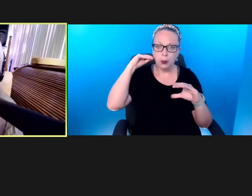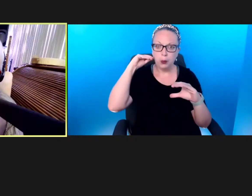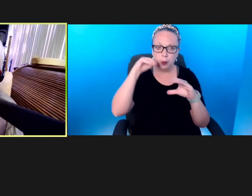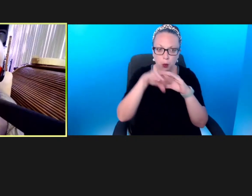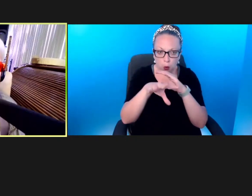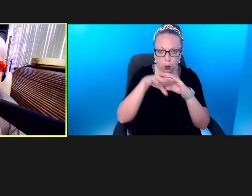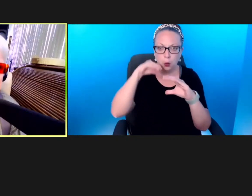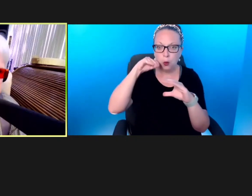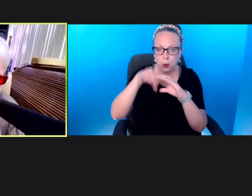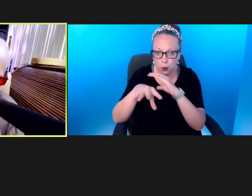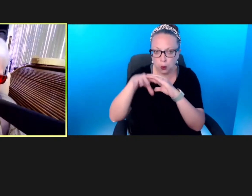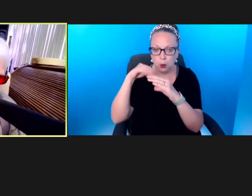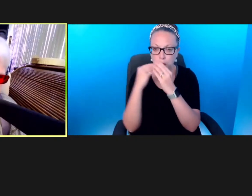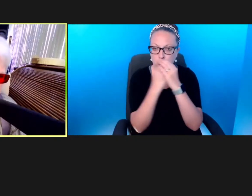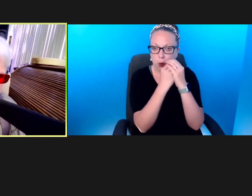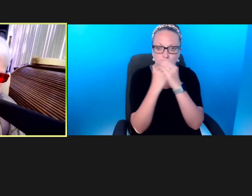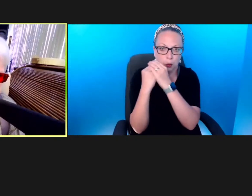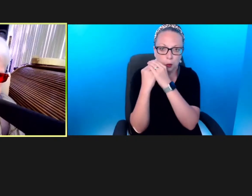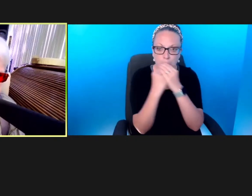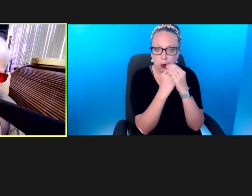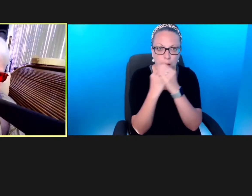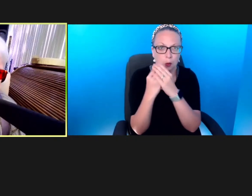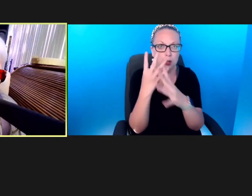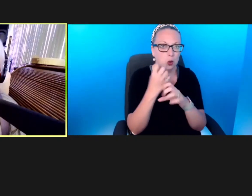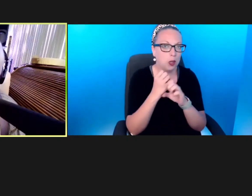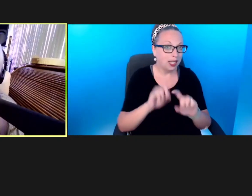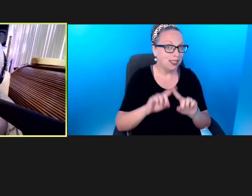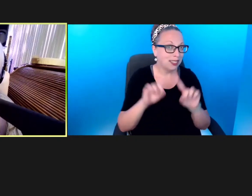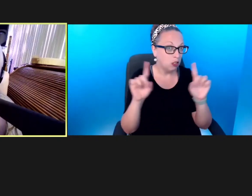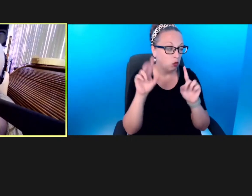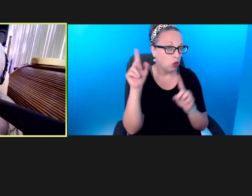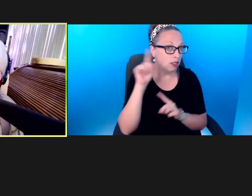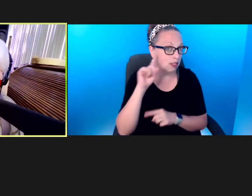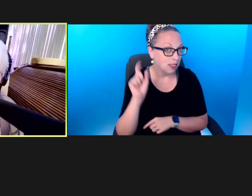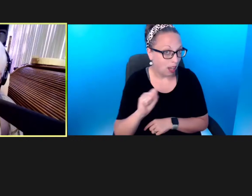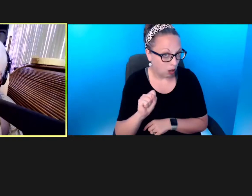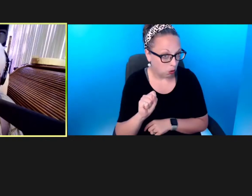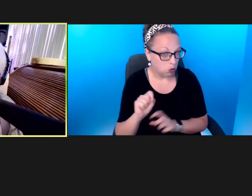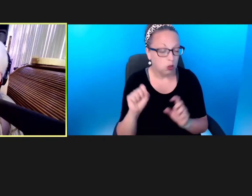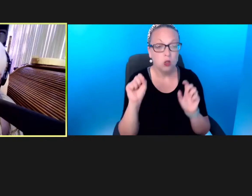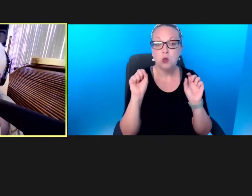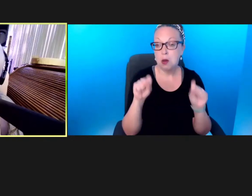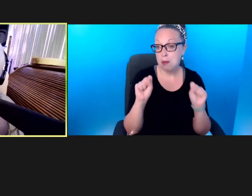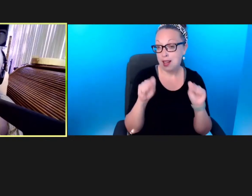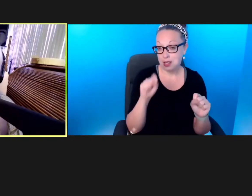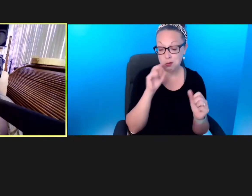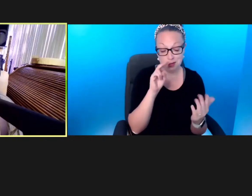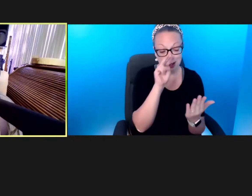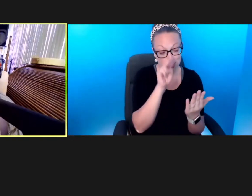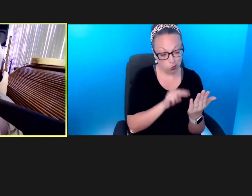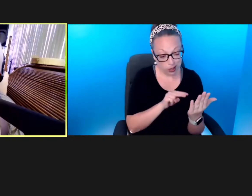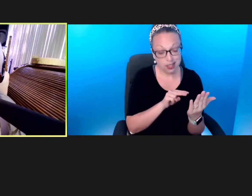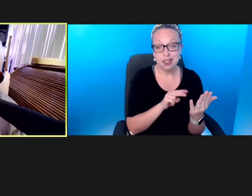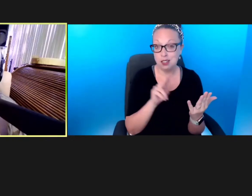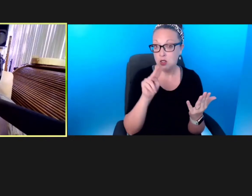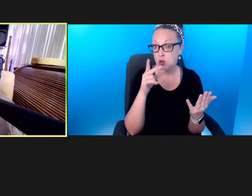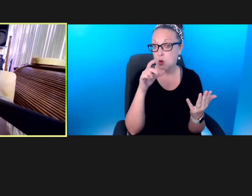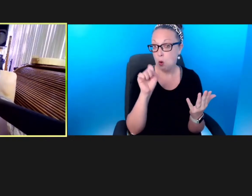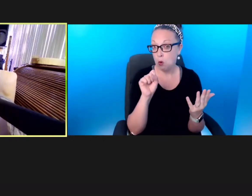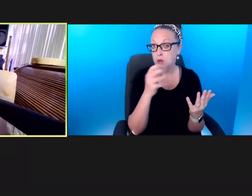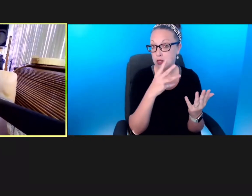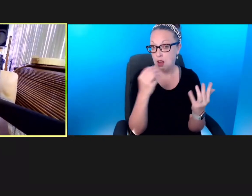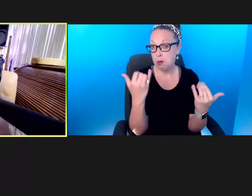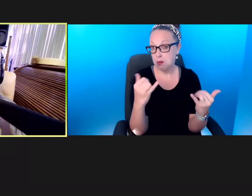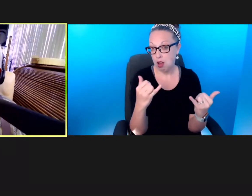draw out, you get two different notes. You can possibly read the notes and play, as some